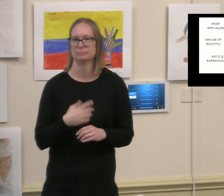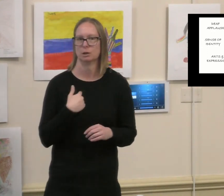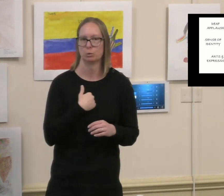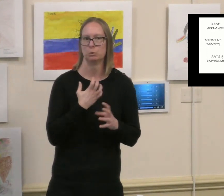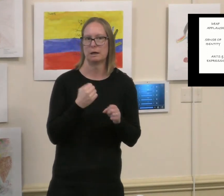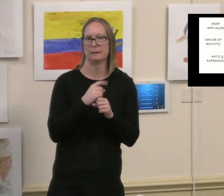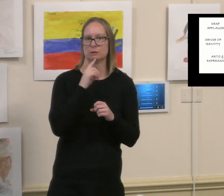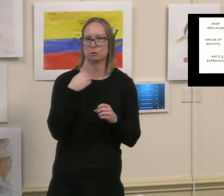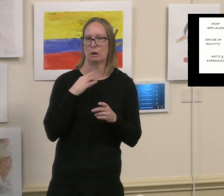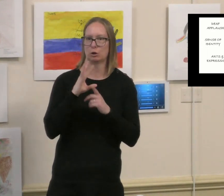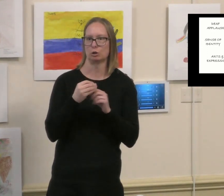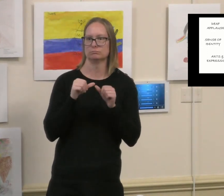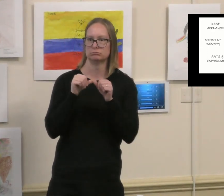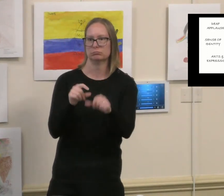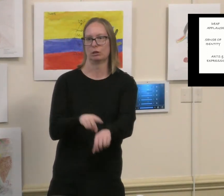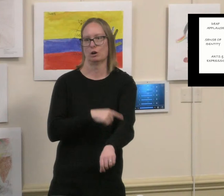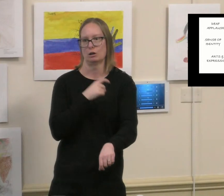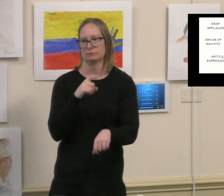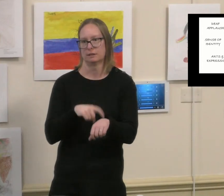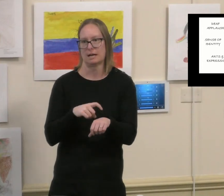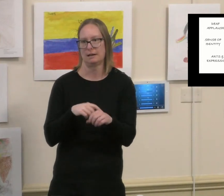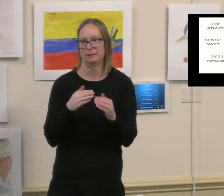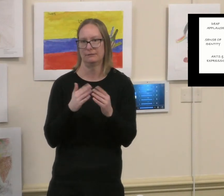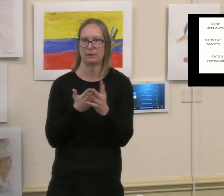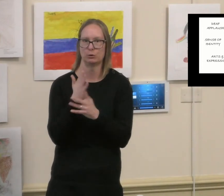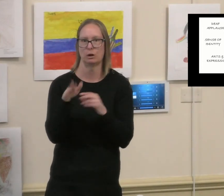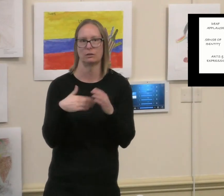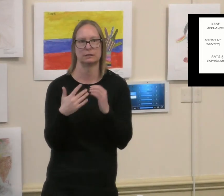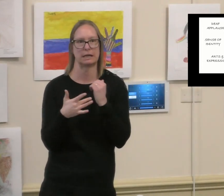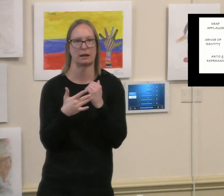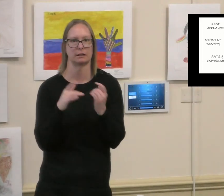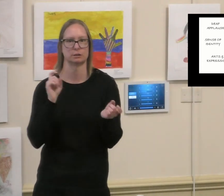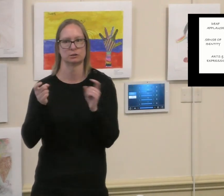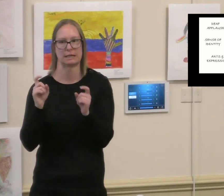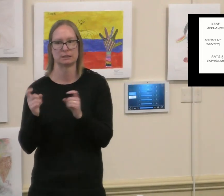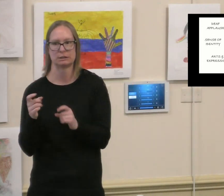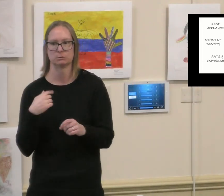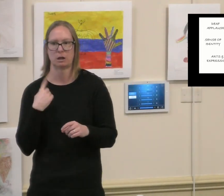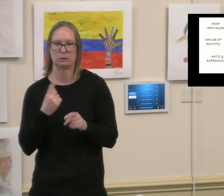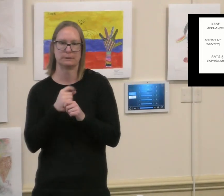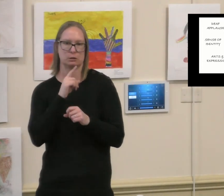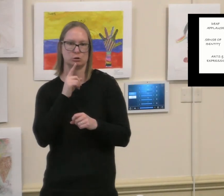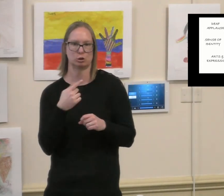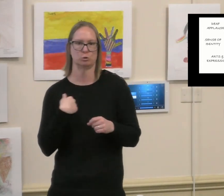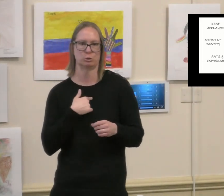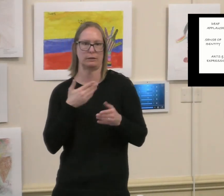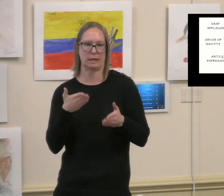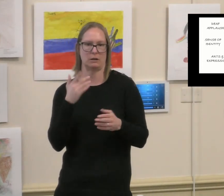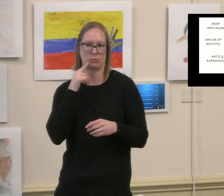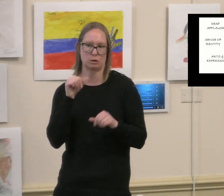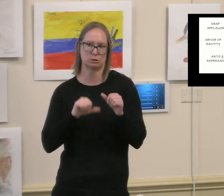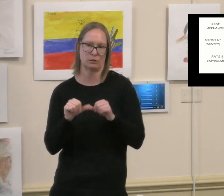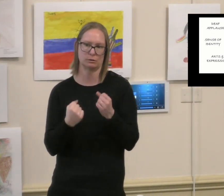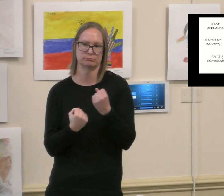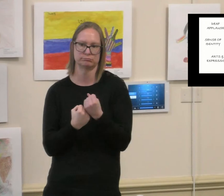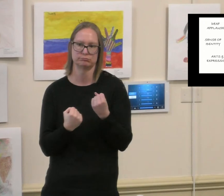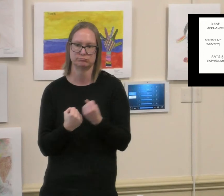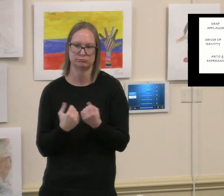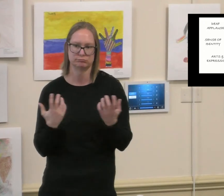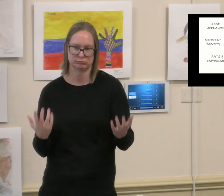able to thrive. And we just want to make sure that we are able to maintain this culture, even though we have different technological changes, but